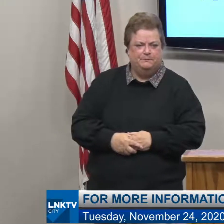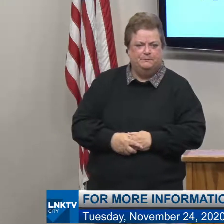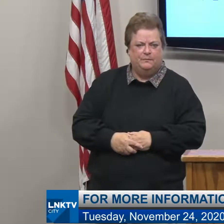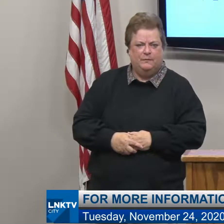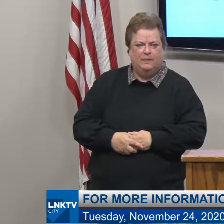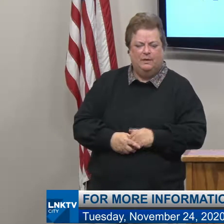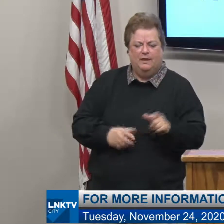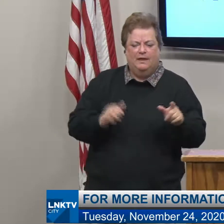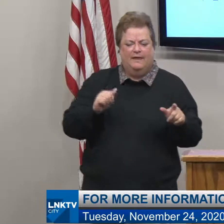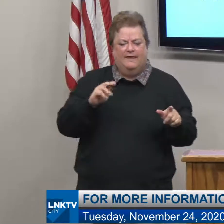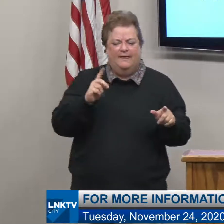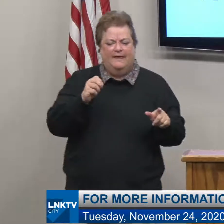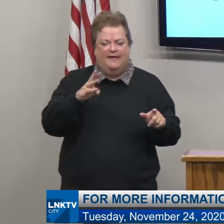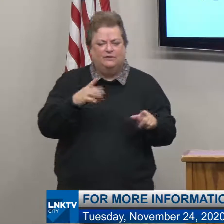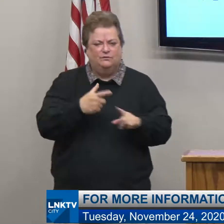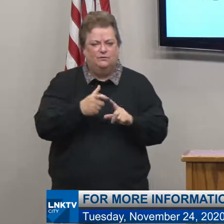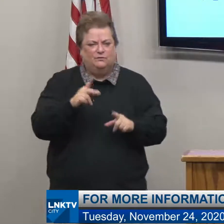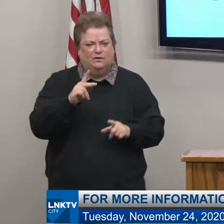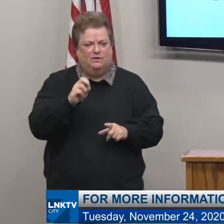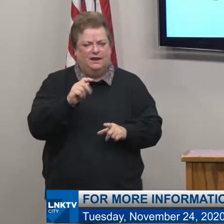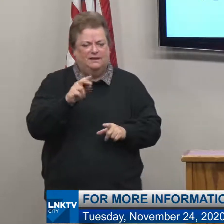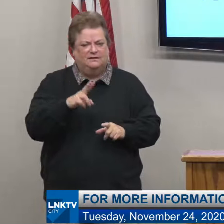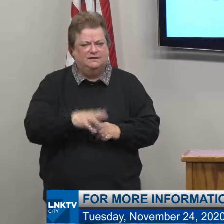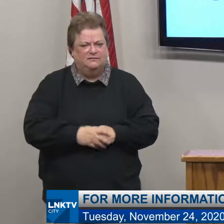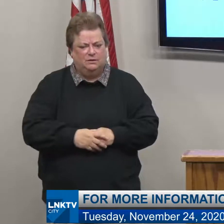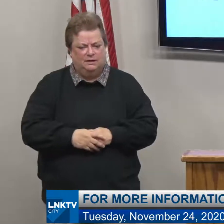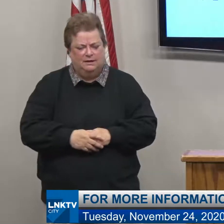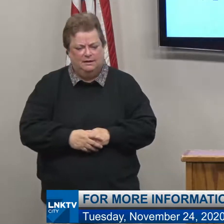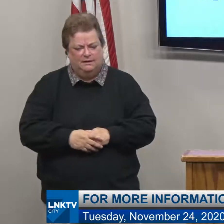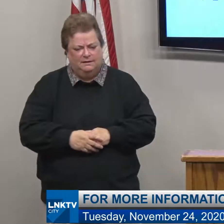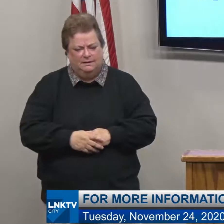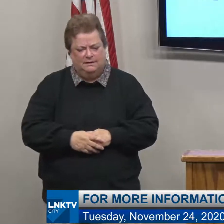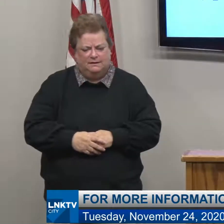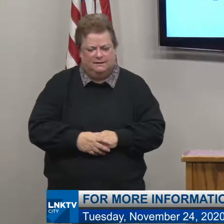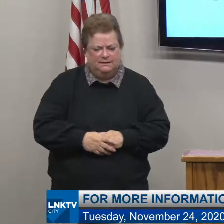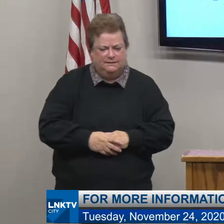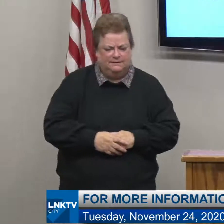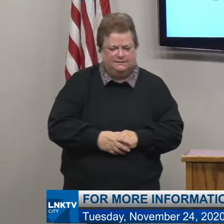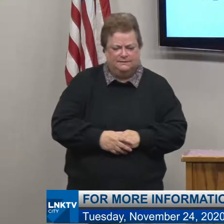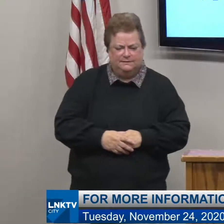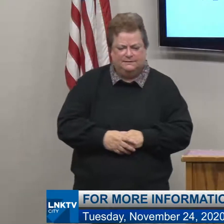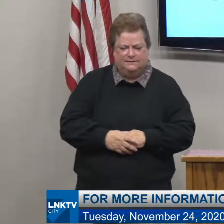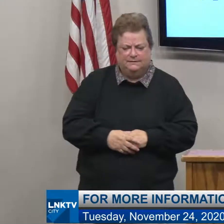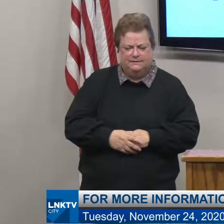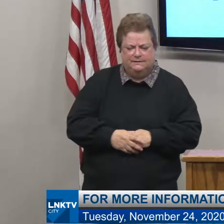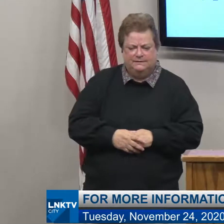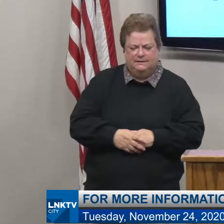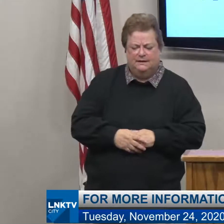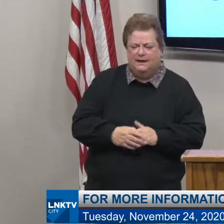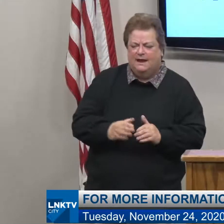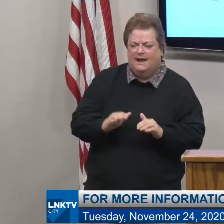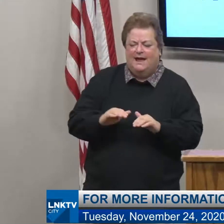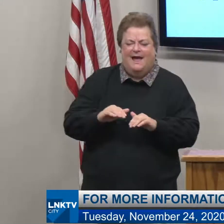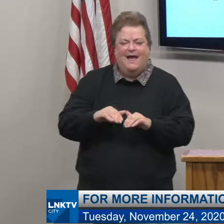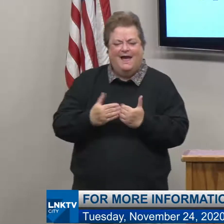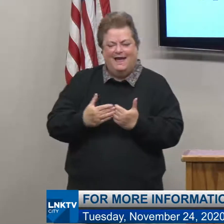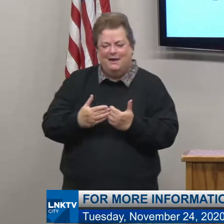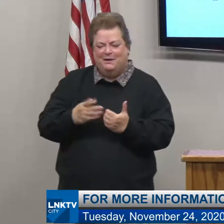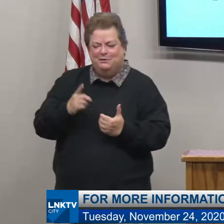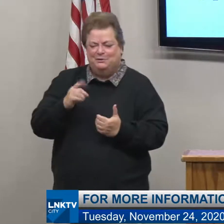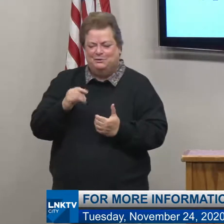Pat, this is Andrew again. How do you hold individuals responsible for doing the right thing? I mean, you